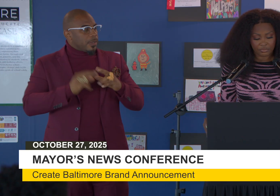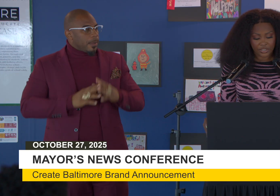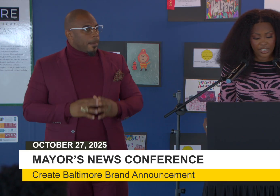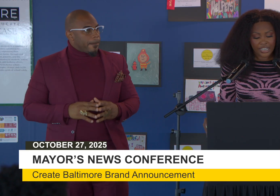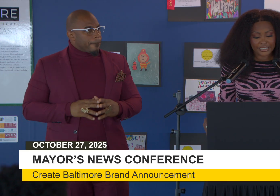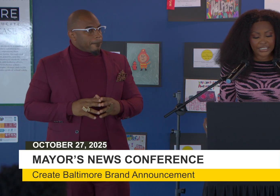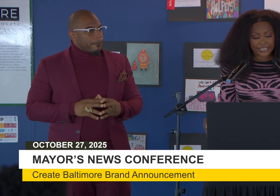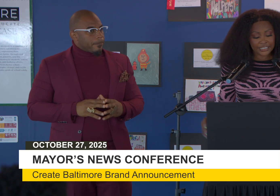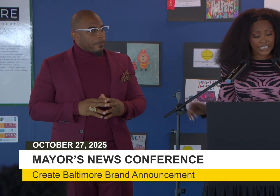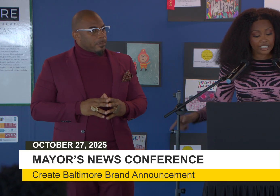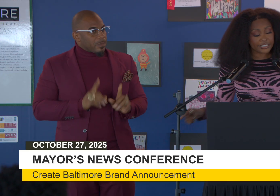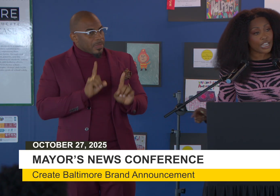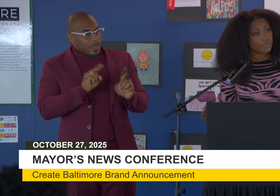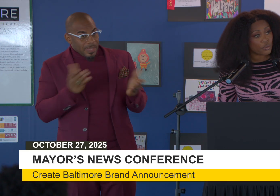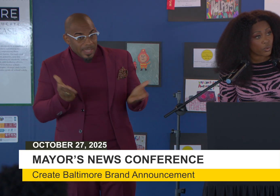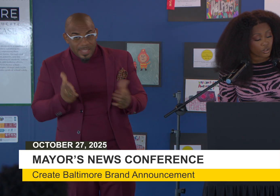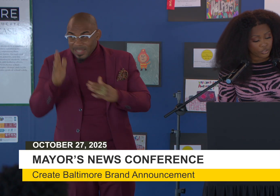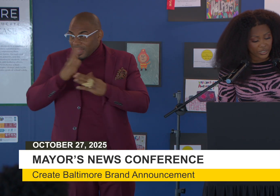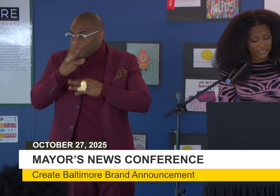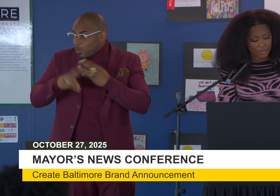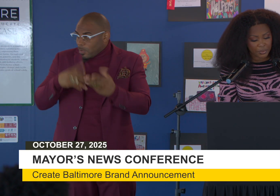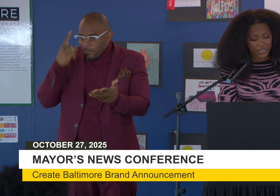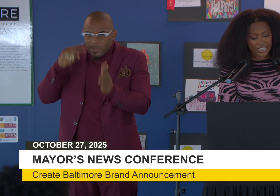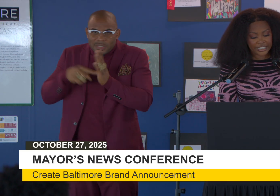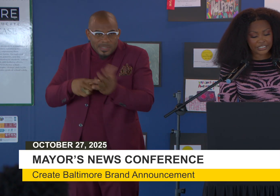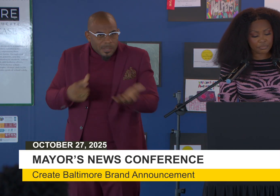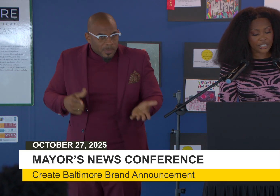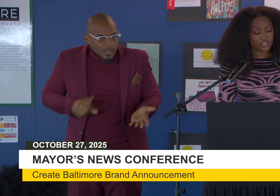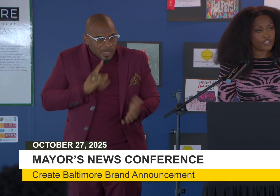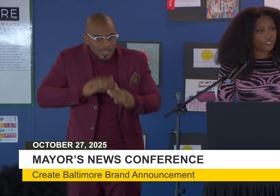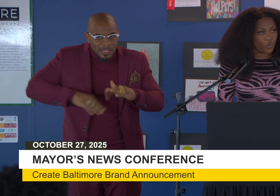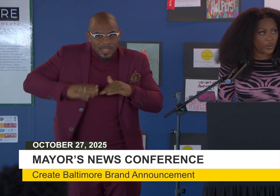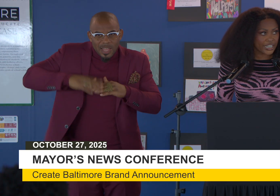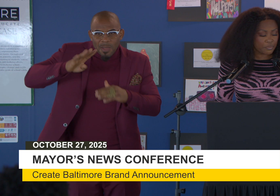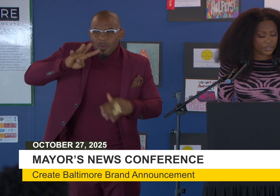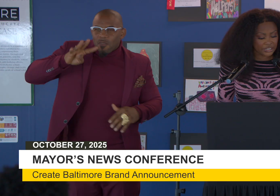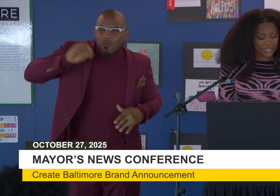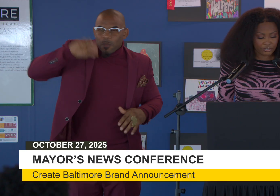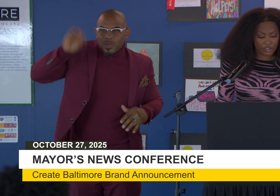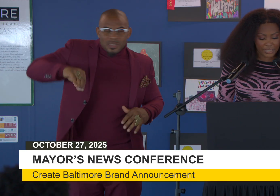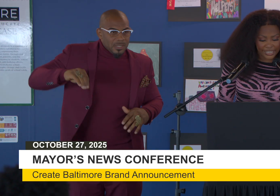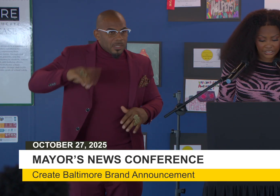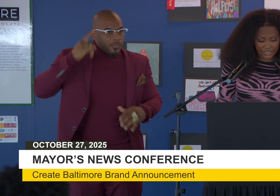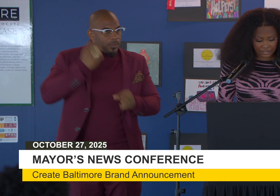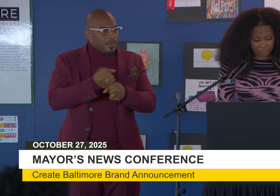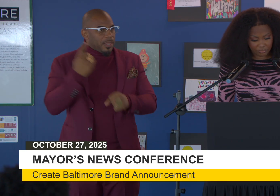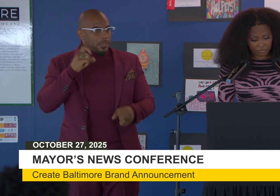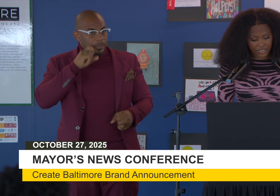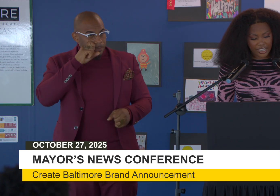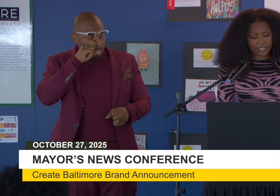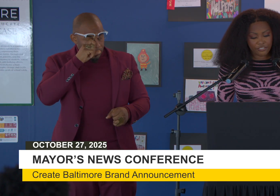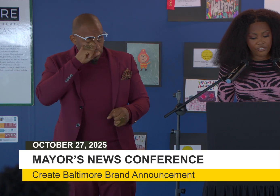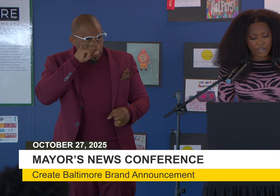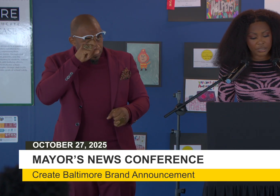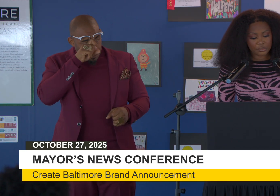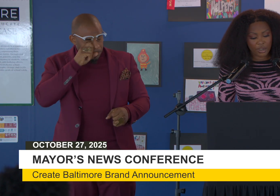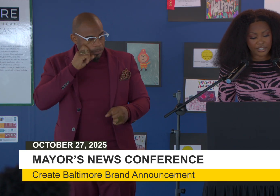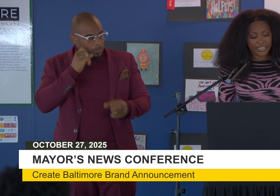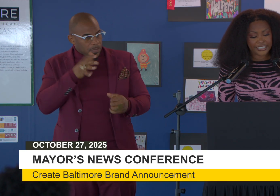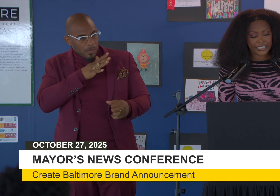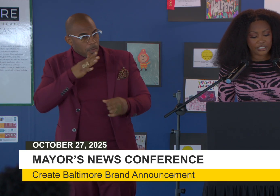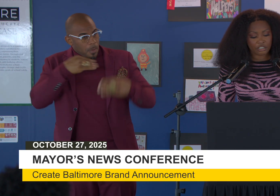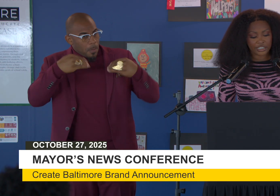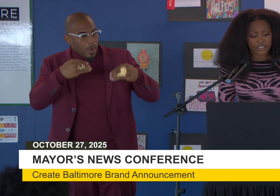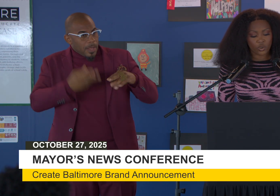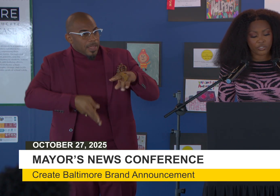facilities. Attendance here at Top of the World, for example, is up nearly 40% from last year. And the farmers